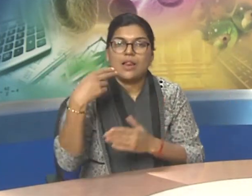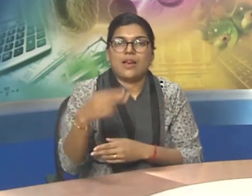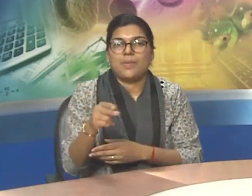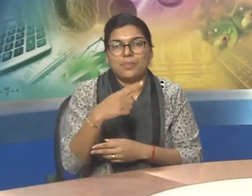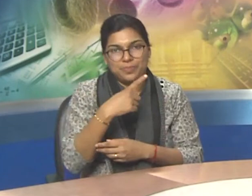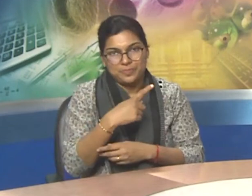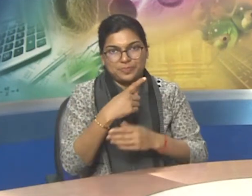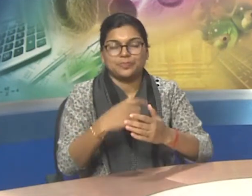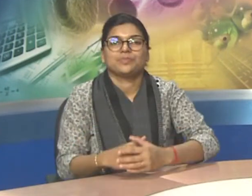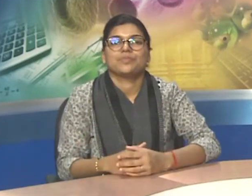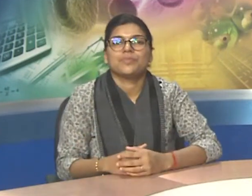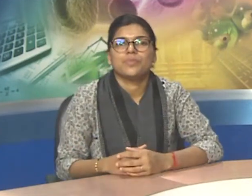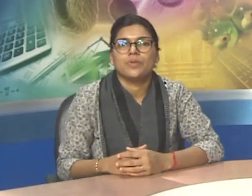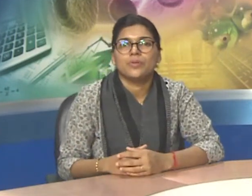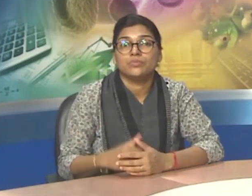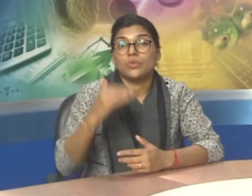So catalog is also important.